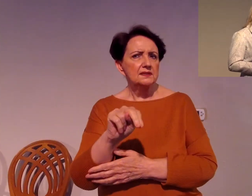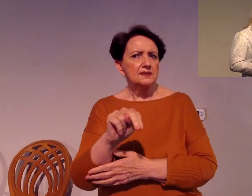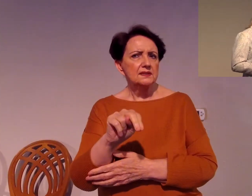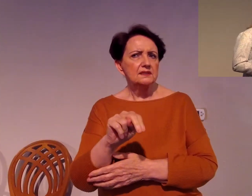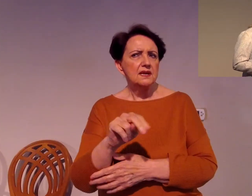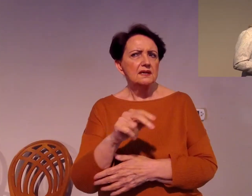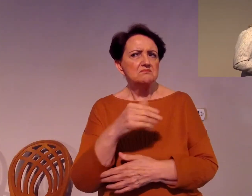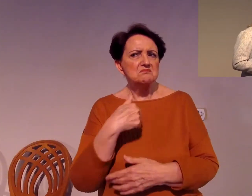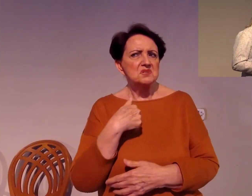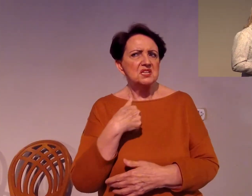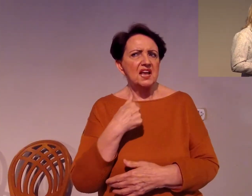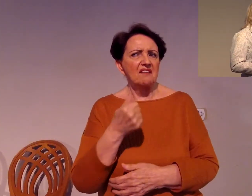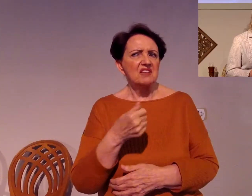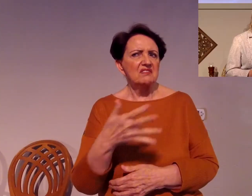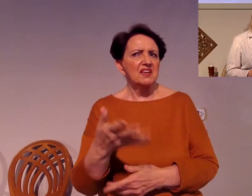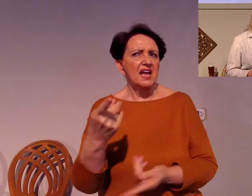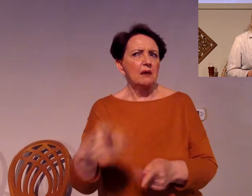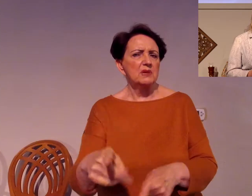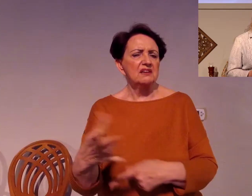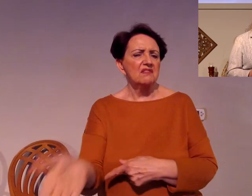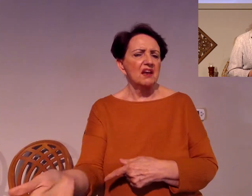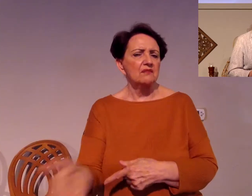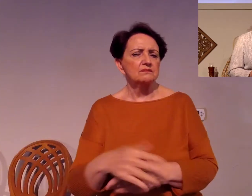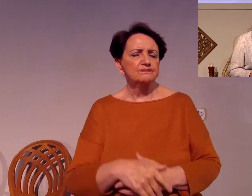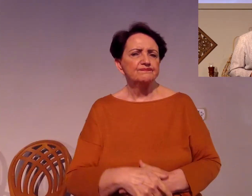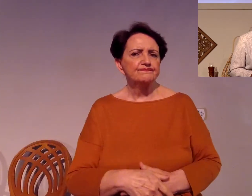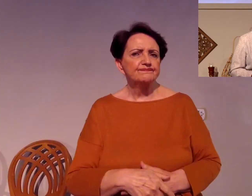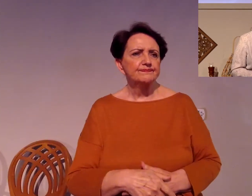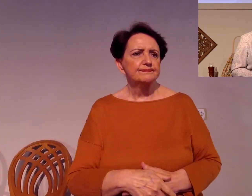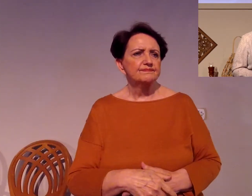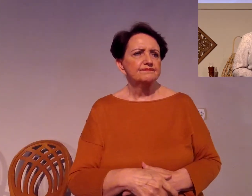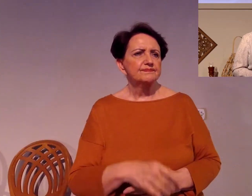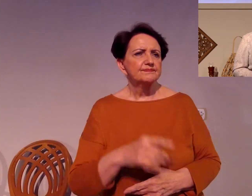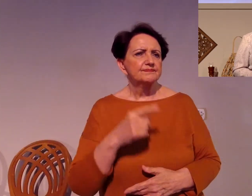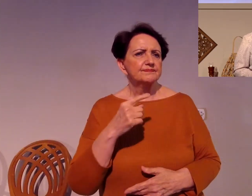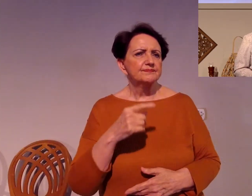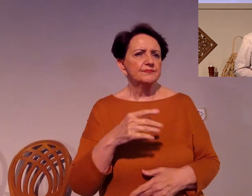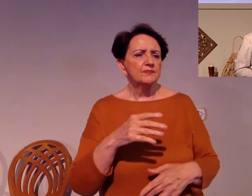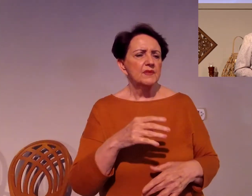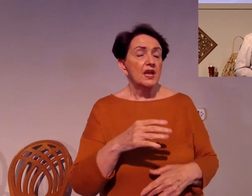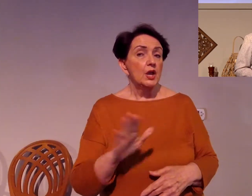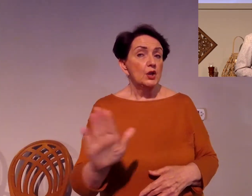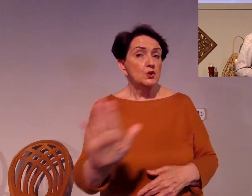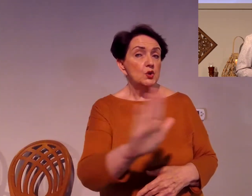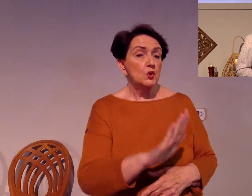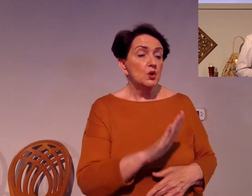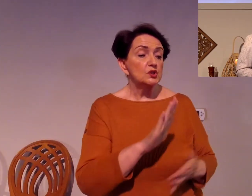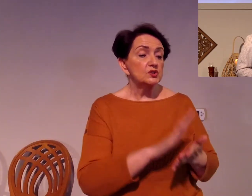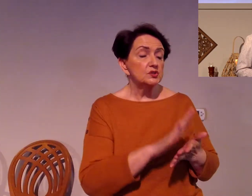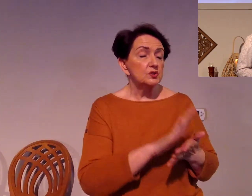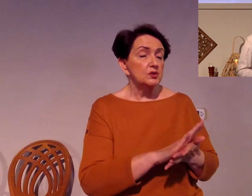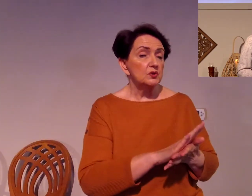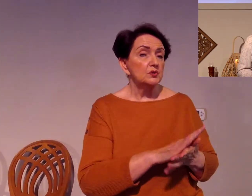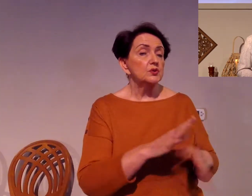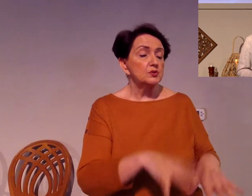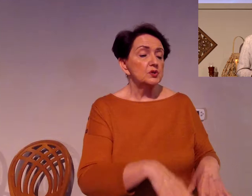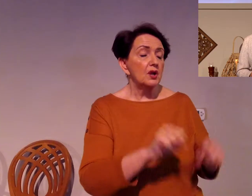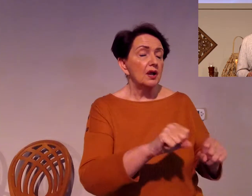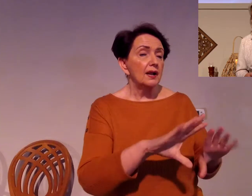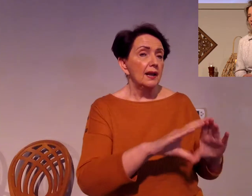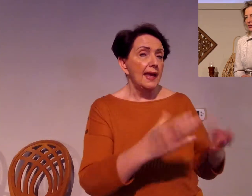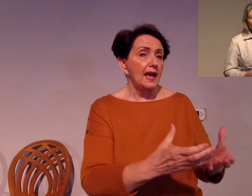didn't really have it going on, because I bet you took a class in your school. It wasn't offered to me, but I